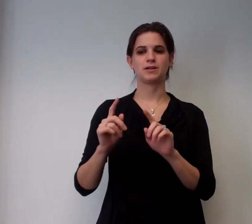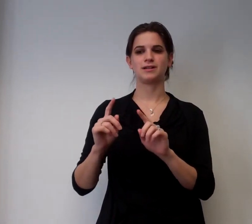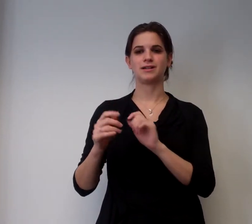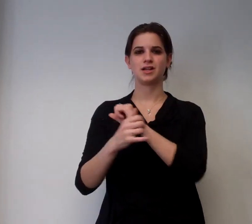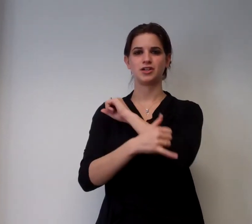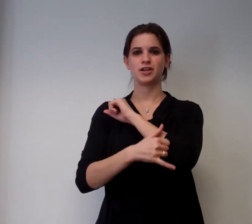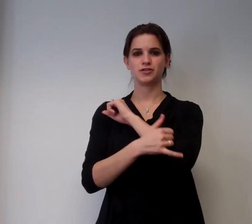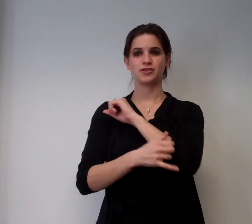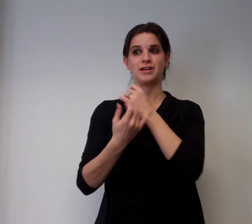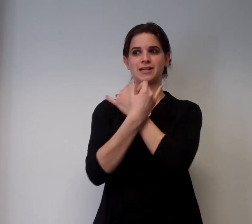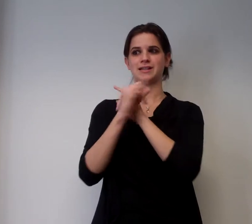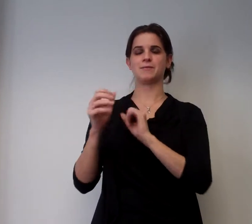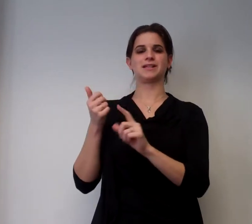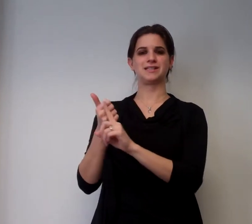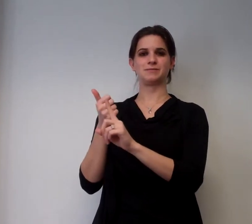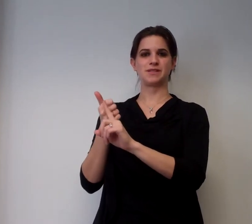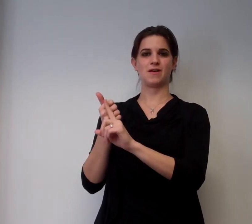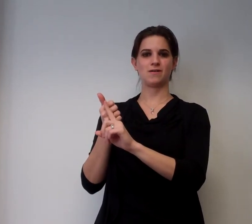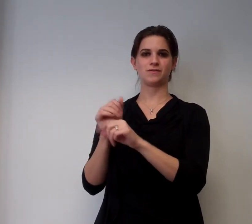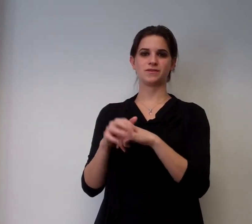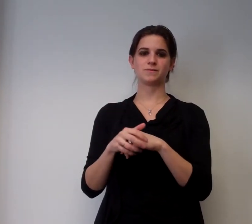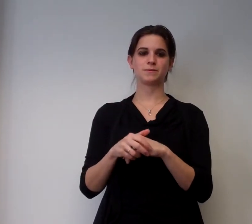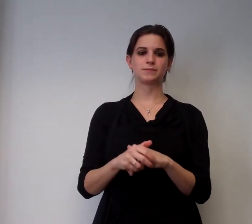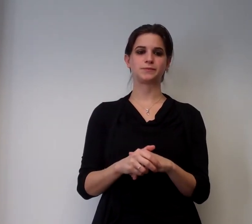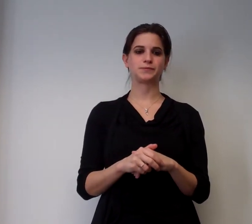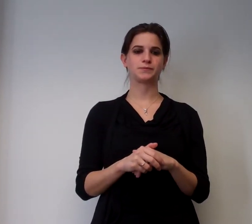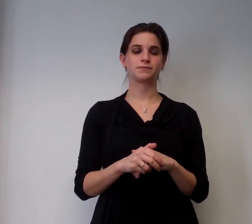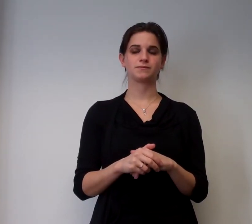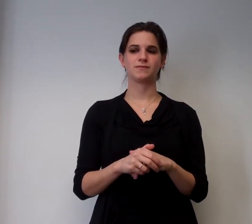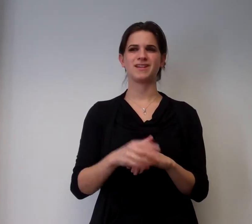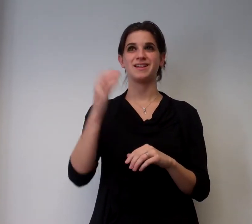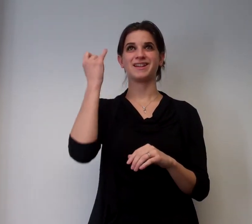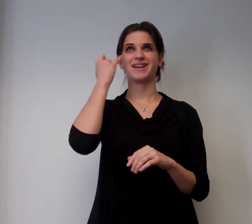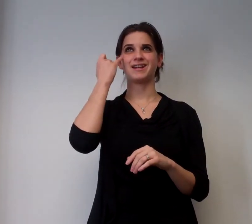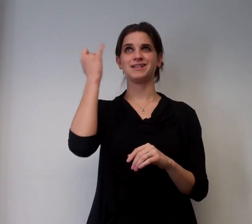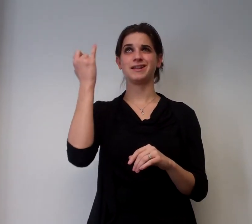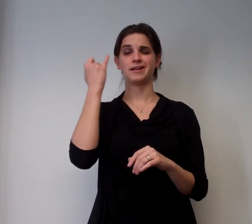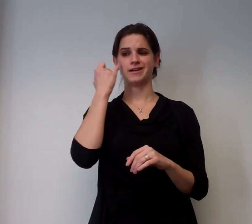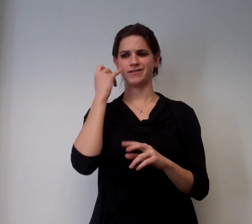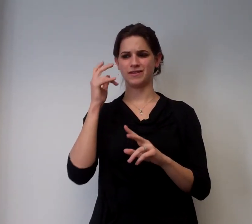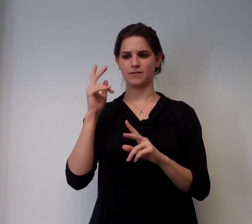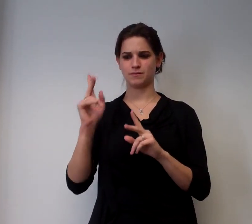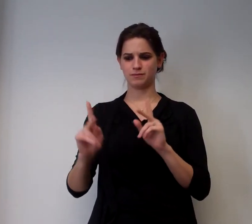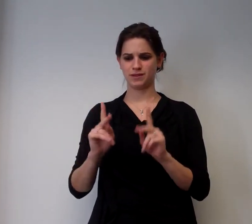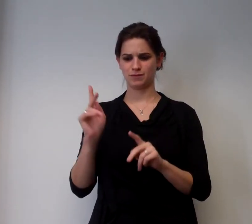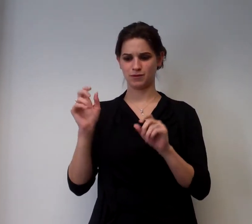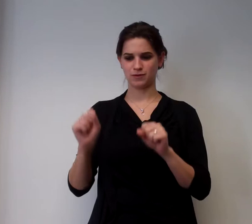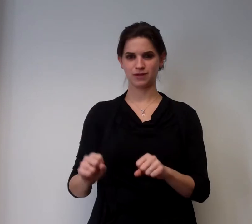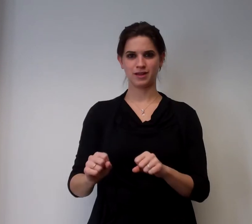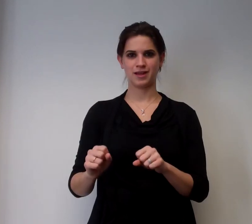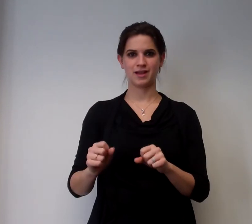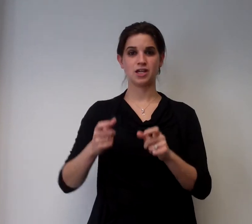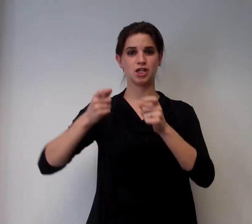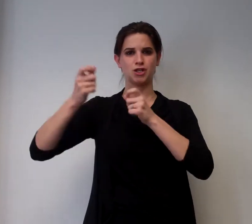countries. And I guess the idea is if they can rule their own country in Africa, they should at least be able to vote in this